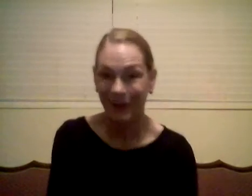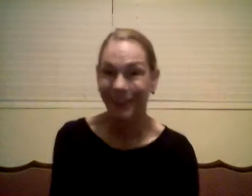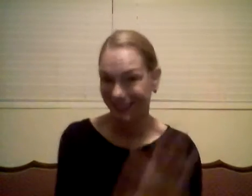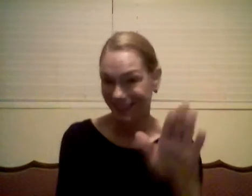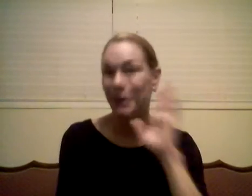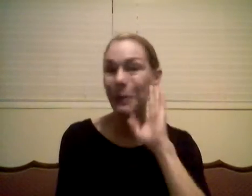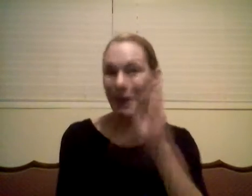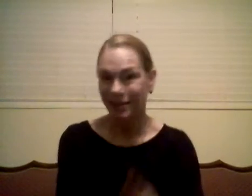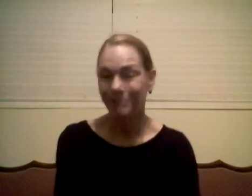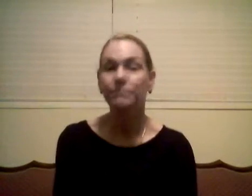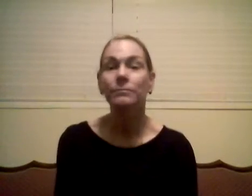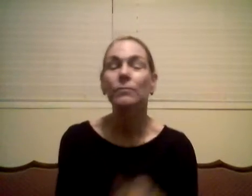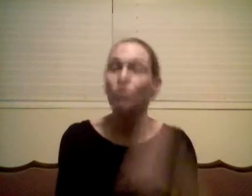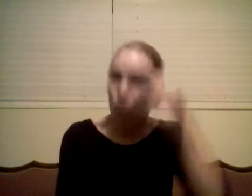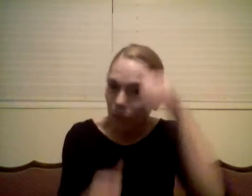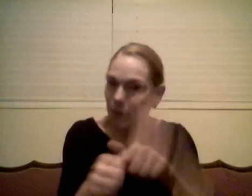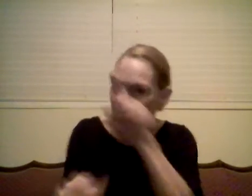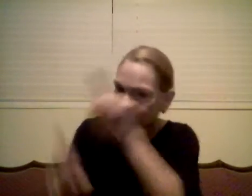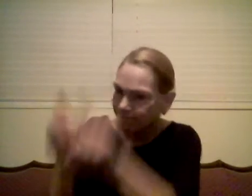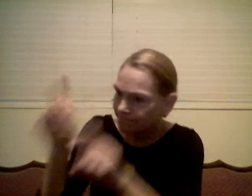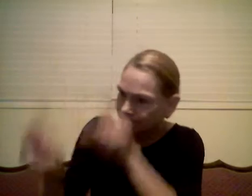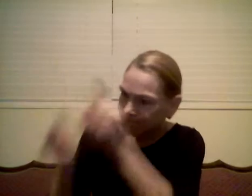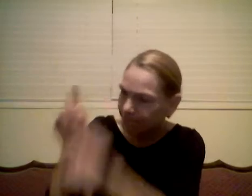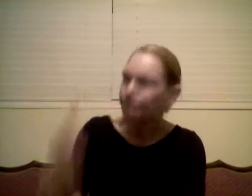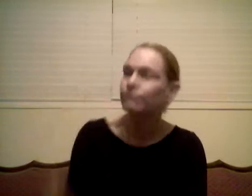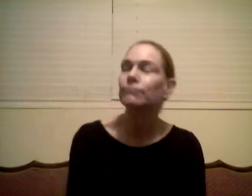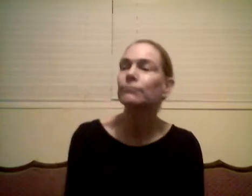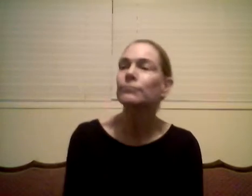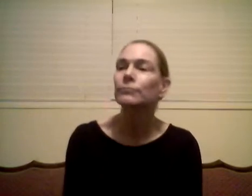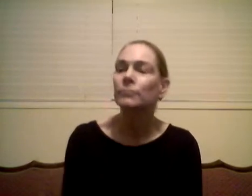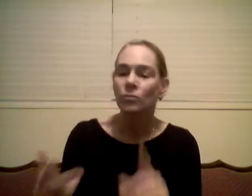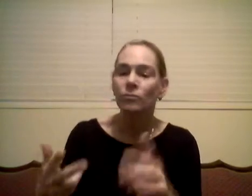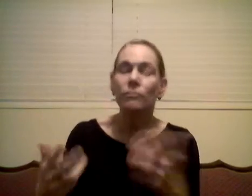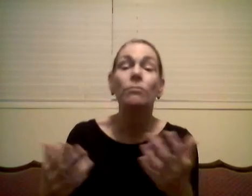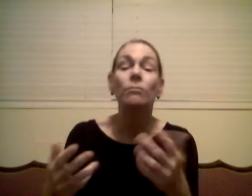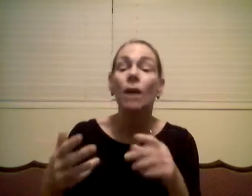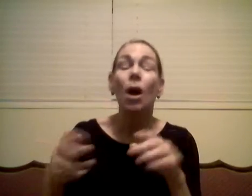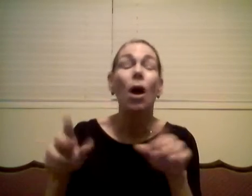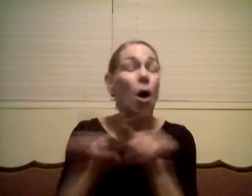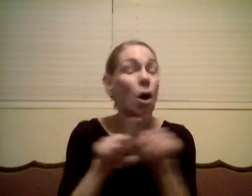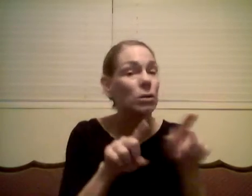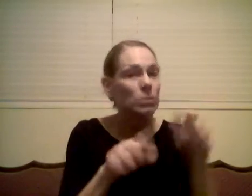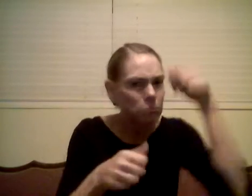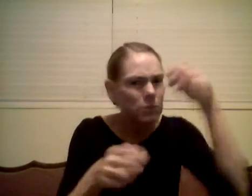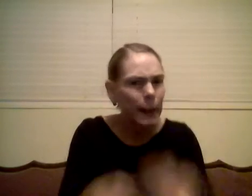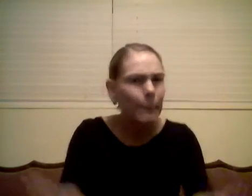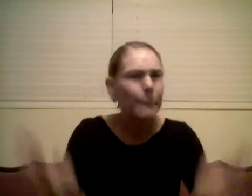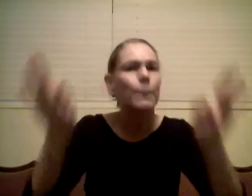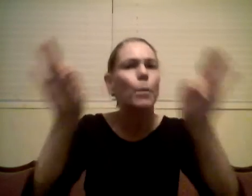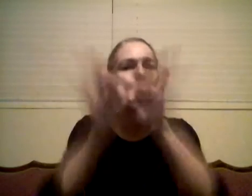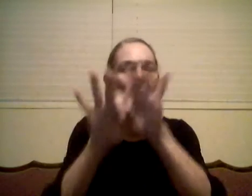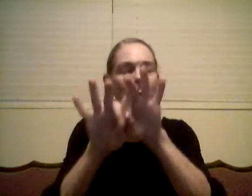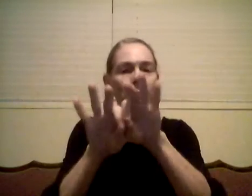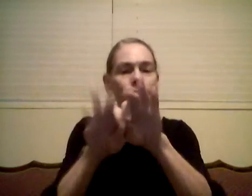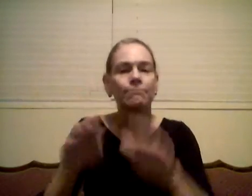So ask those questions. Remember to ask, what's the next step? There will always be another step to the process. Very rarely